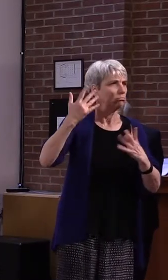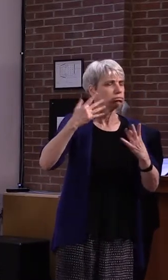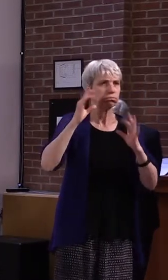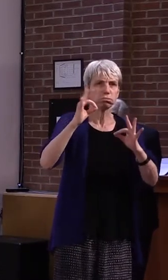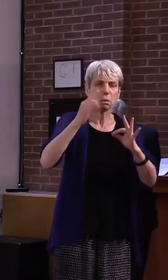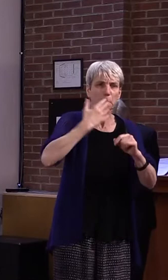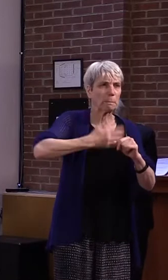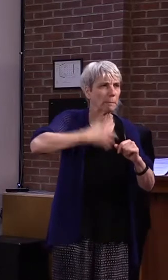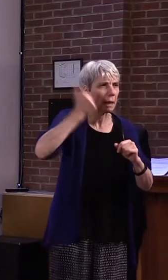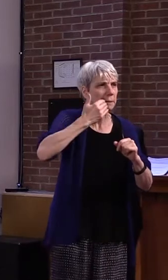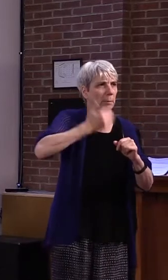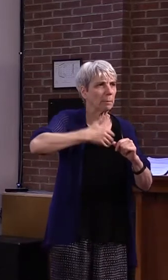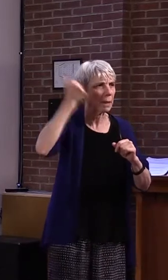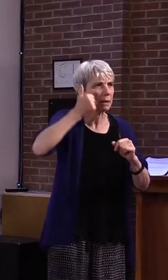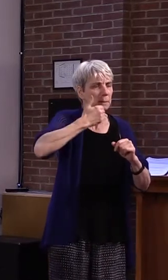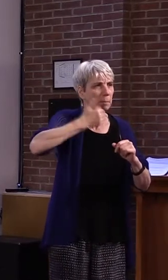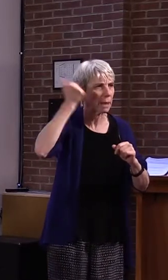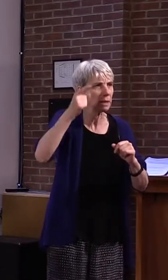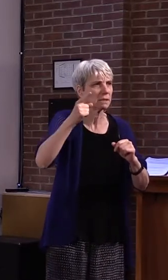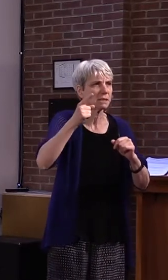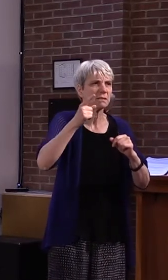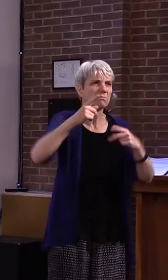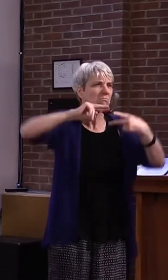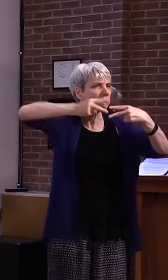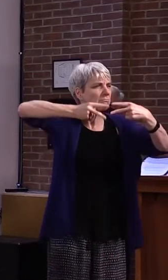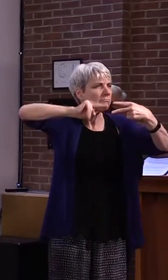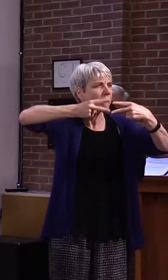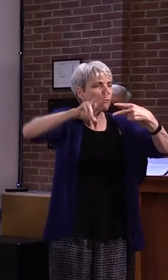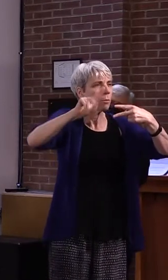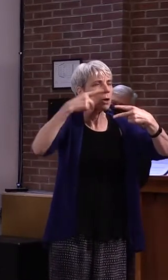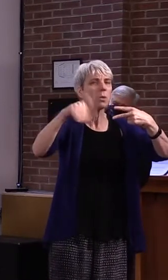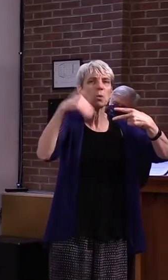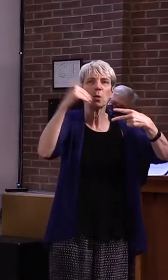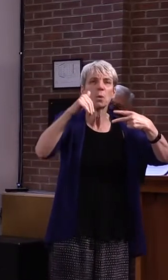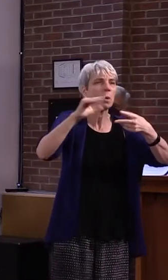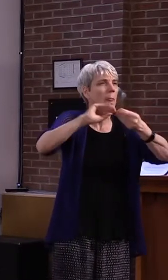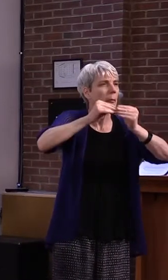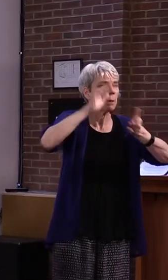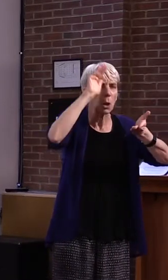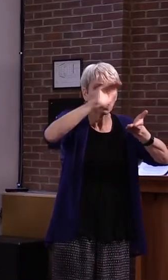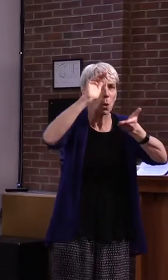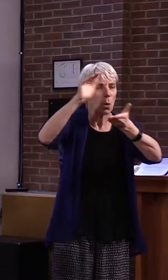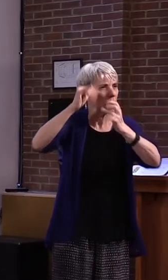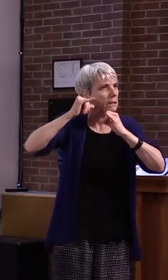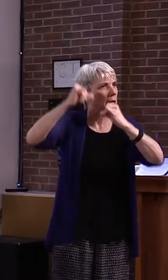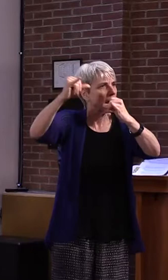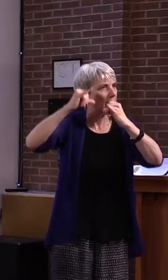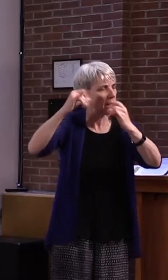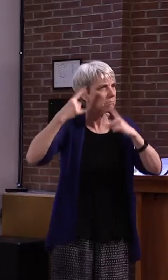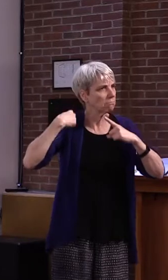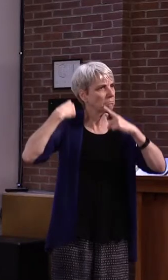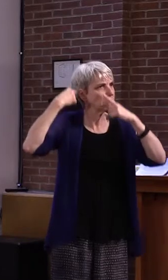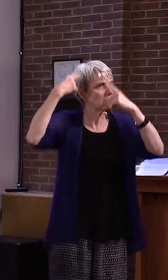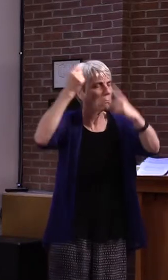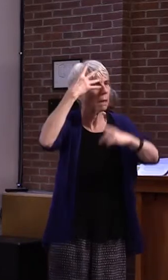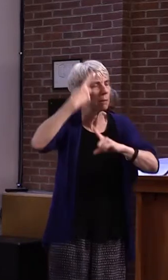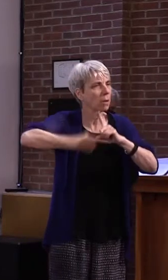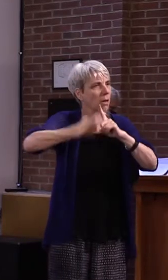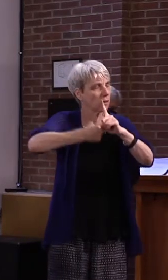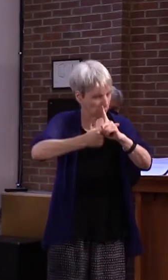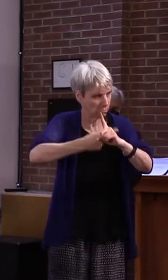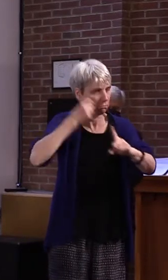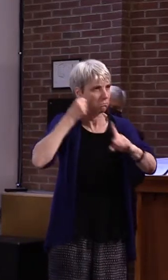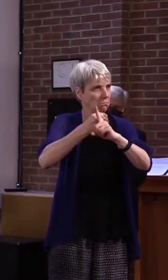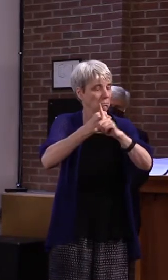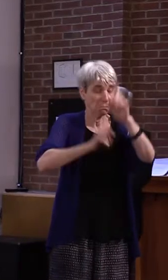was stayed along the bottom of the, I guess, affected and infected states here throughout the COVID, and now Hawaii